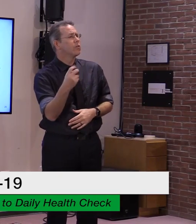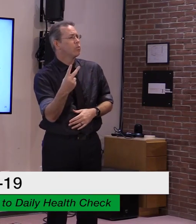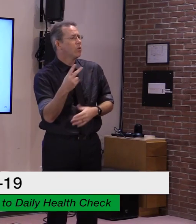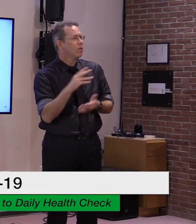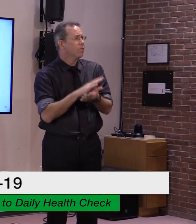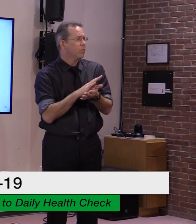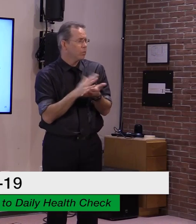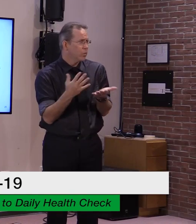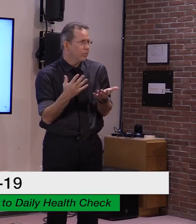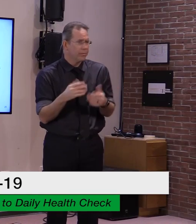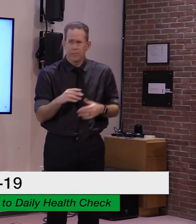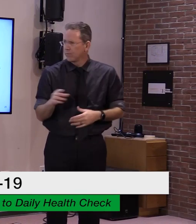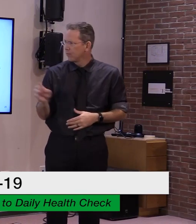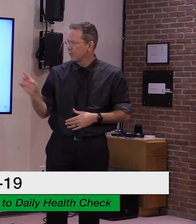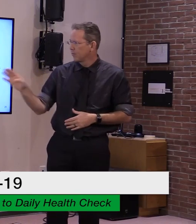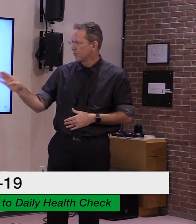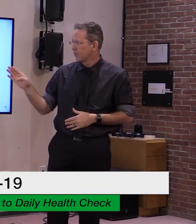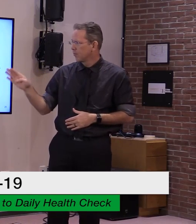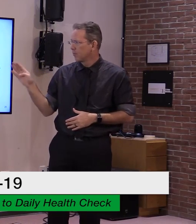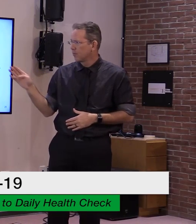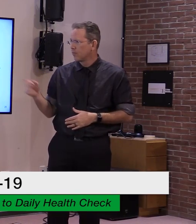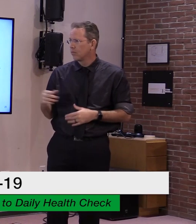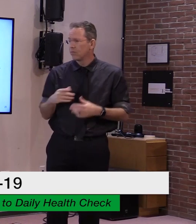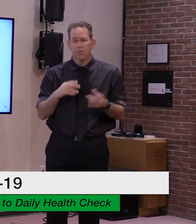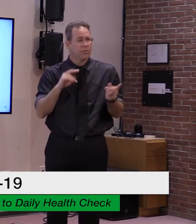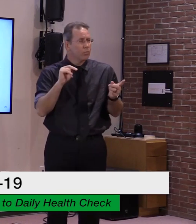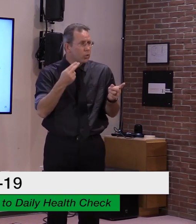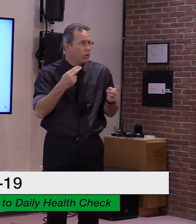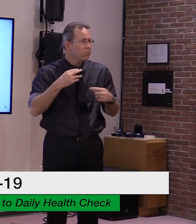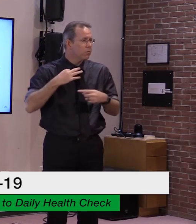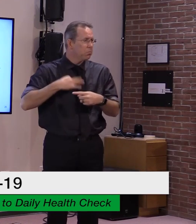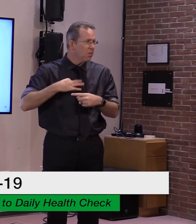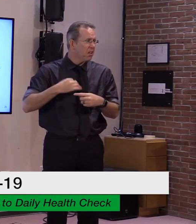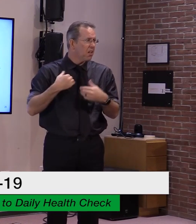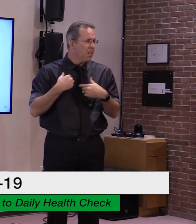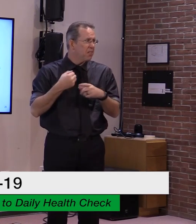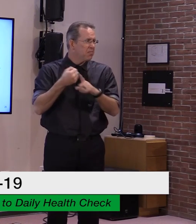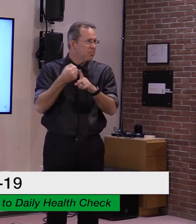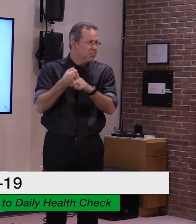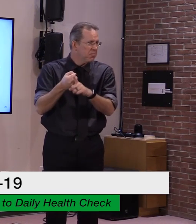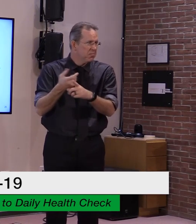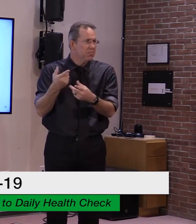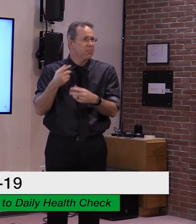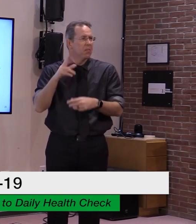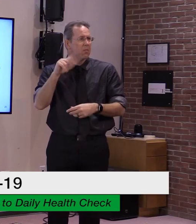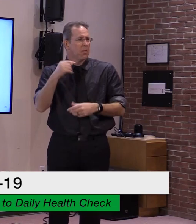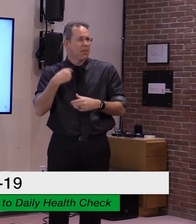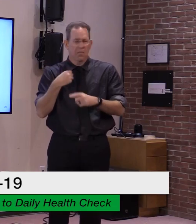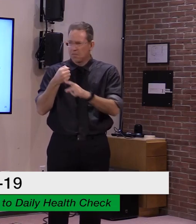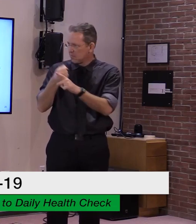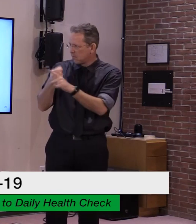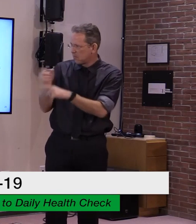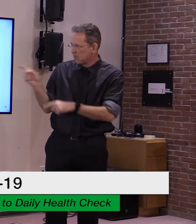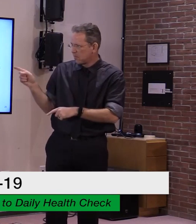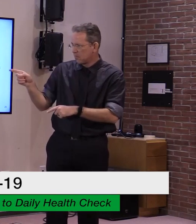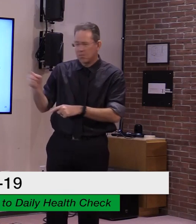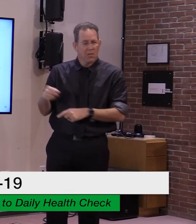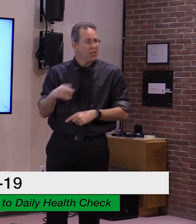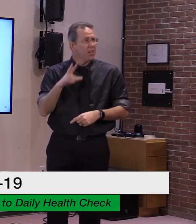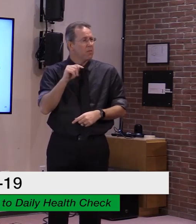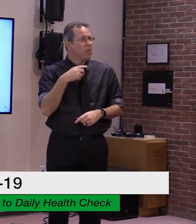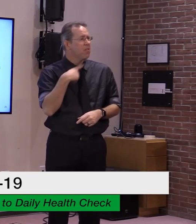as well you'll see that across the region cases in k-12 have continued to go up although